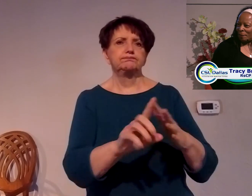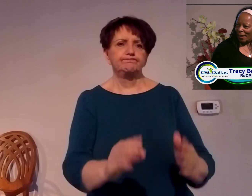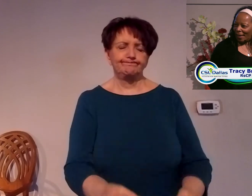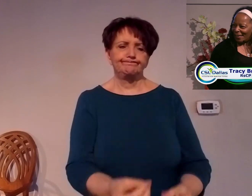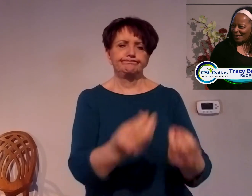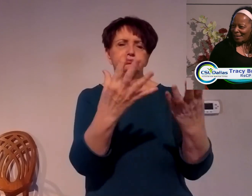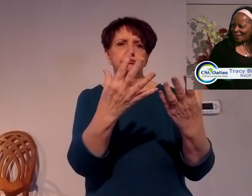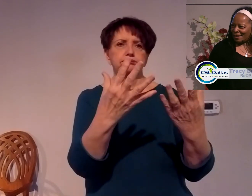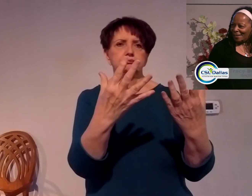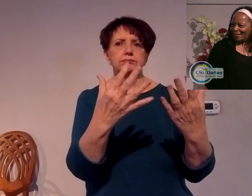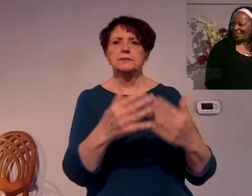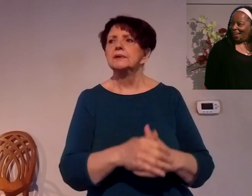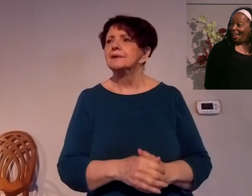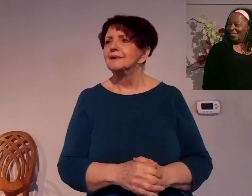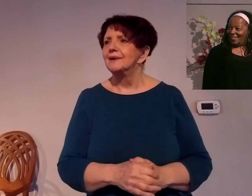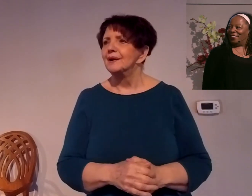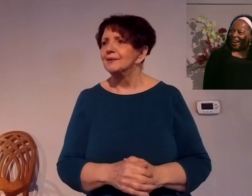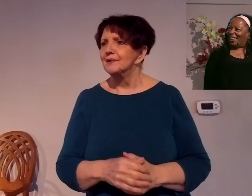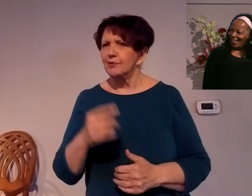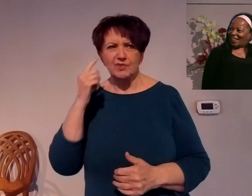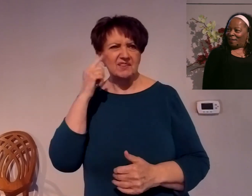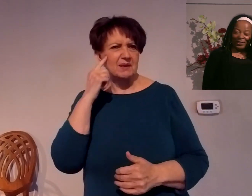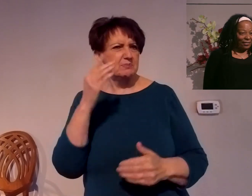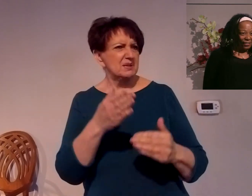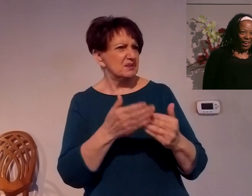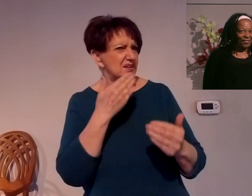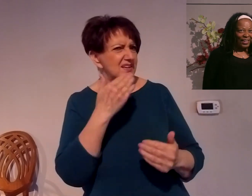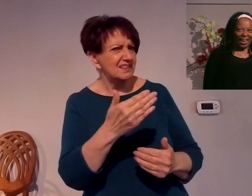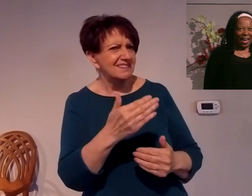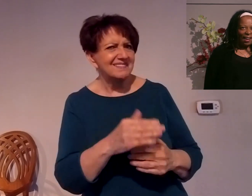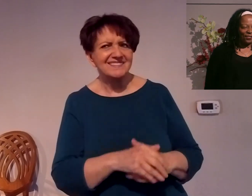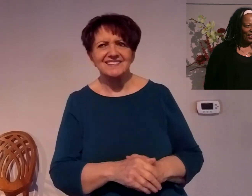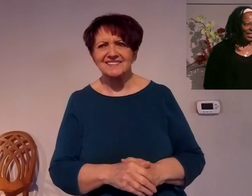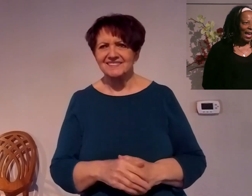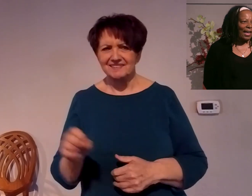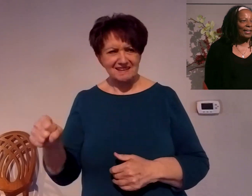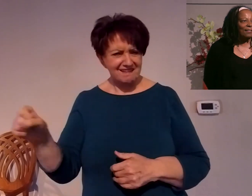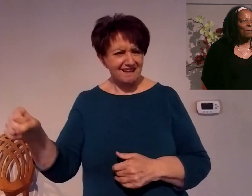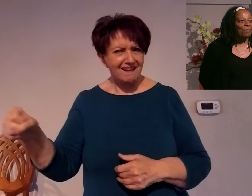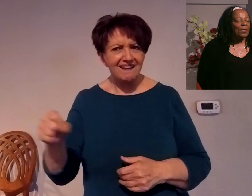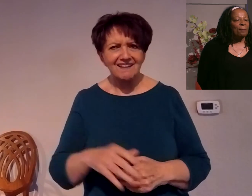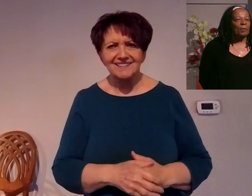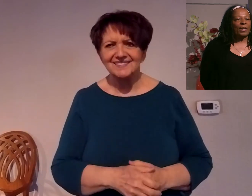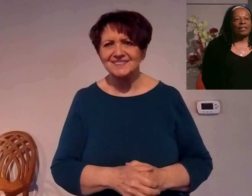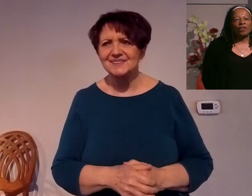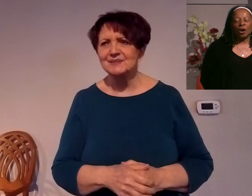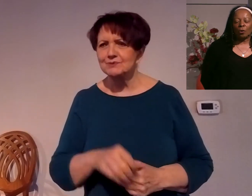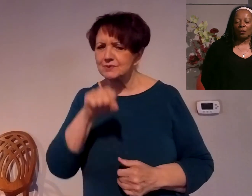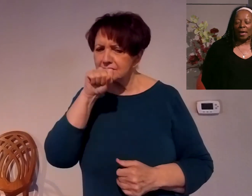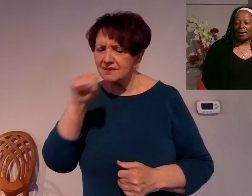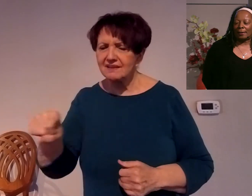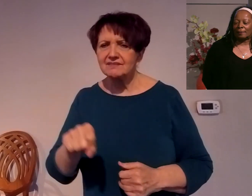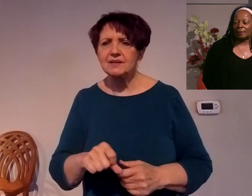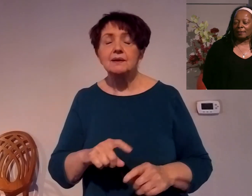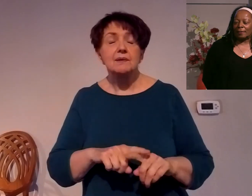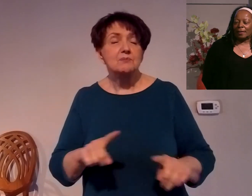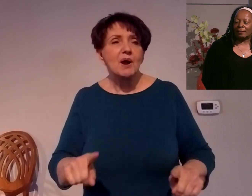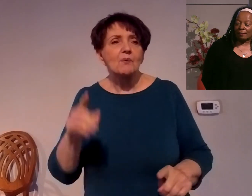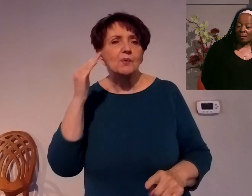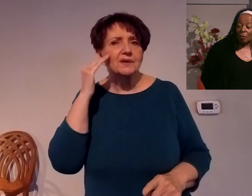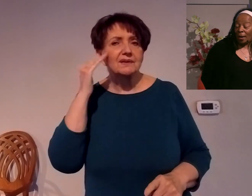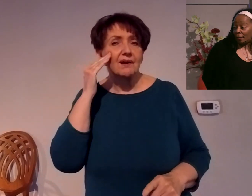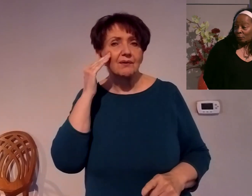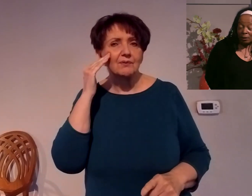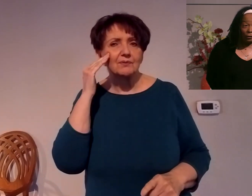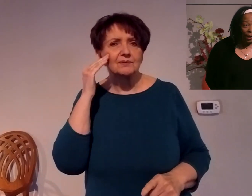think that would be handy? Yeah, right? I would love to have that. But we know that